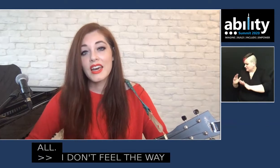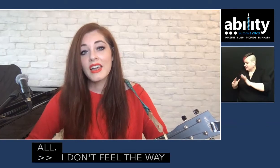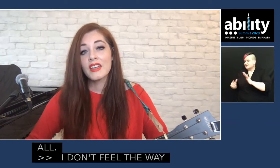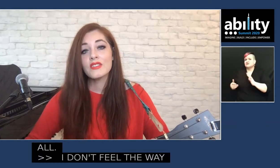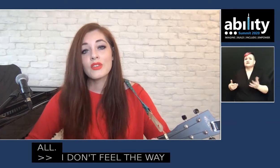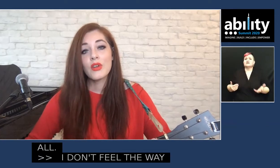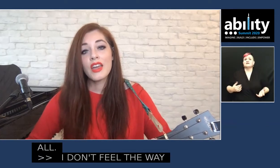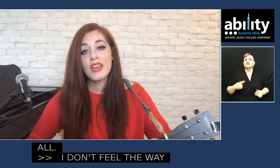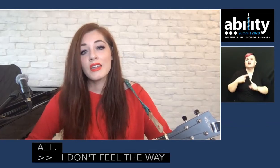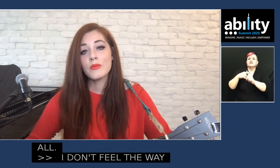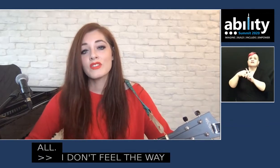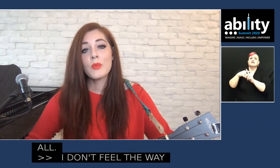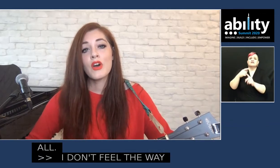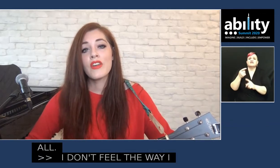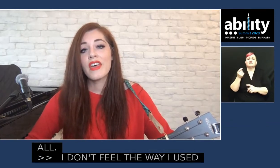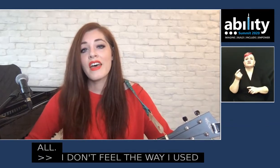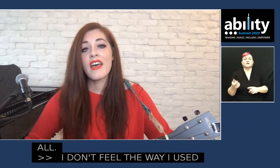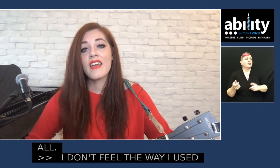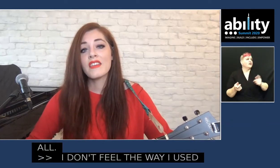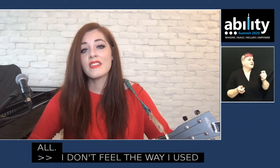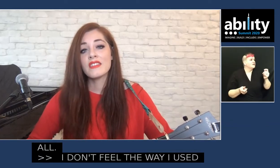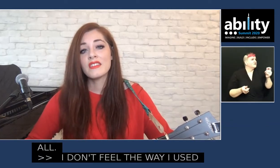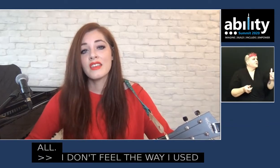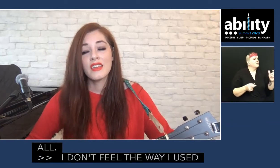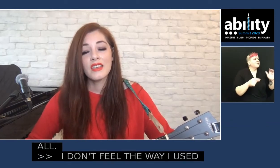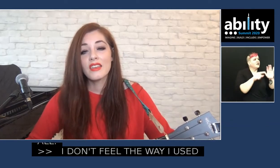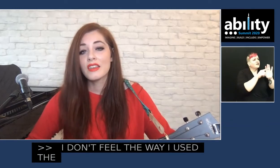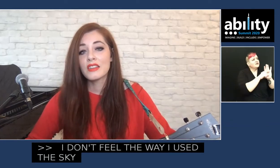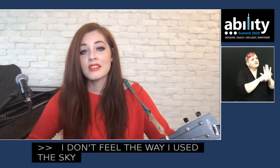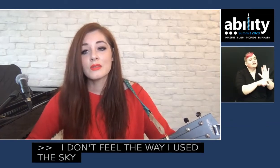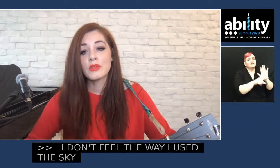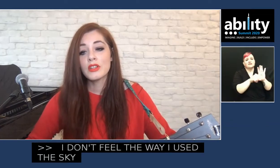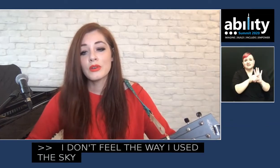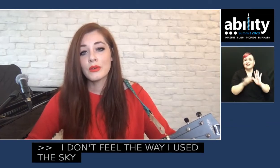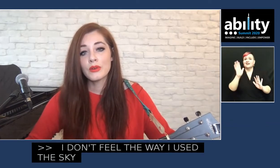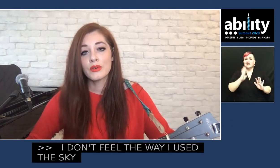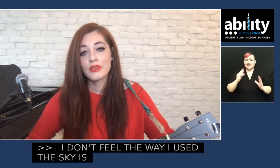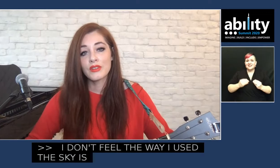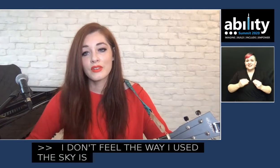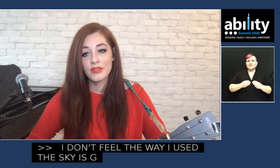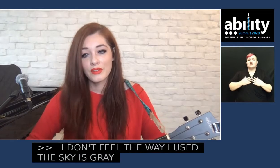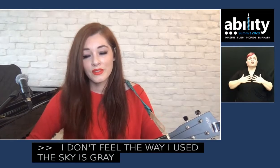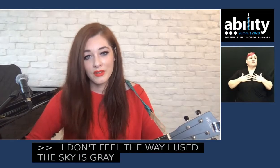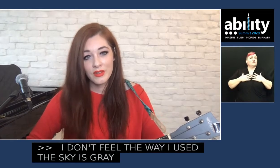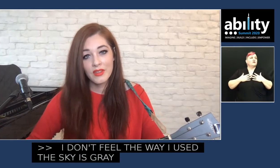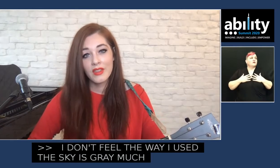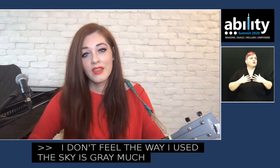The sky is gray, much more than it is blue.